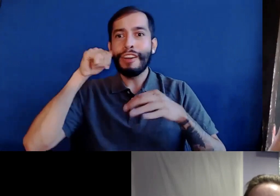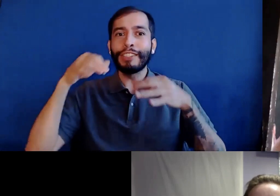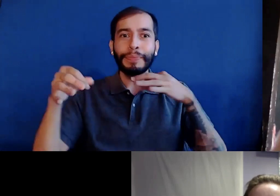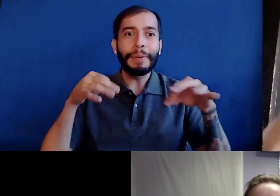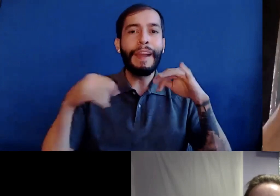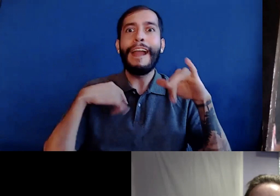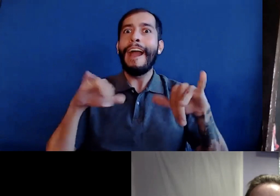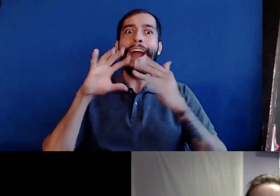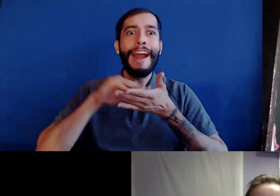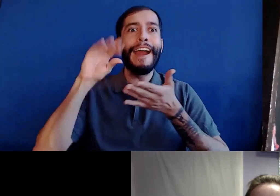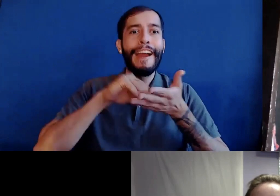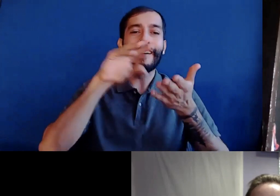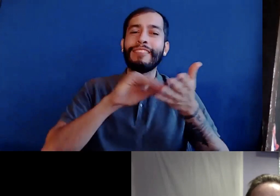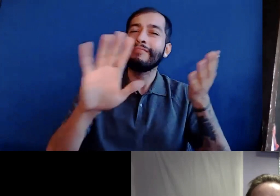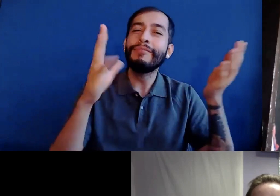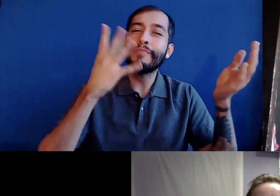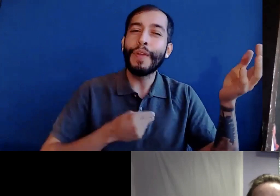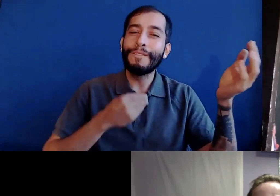so central to the story for you.